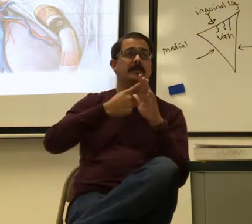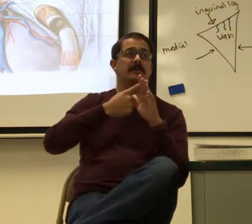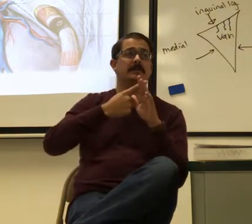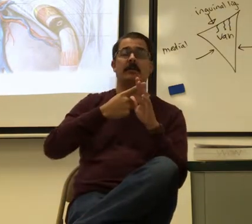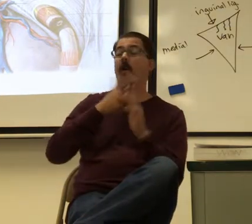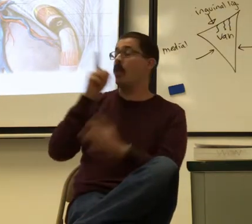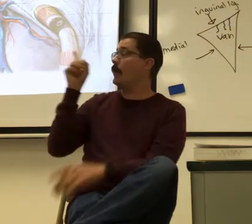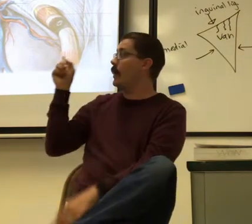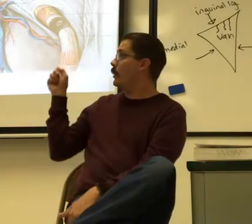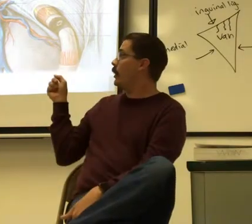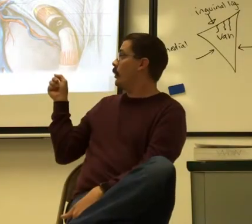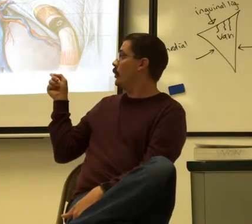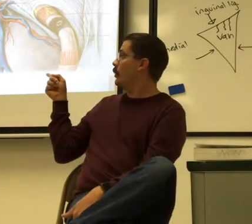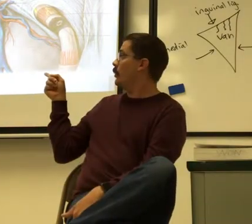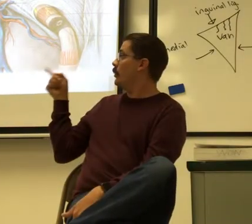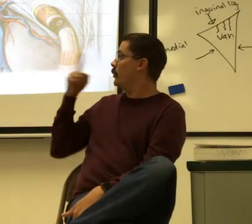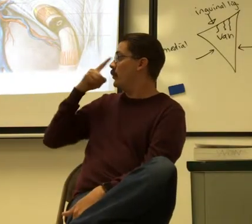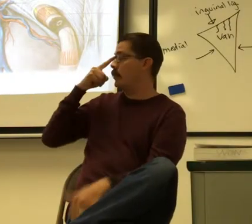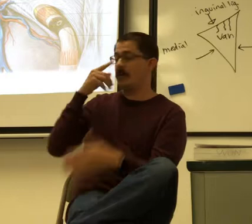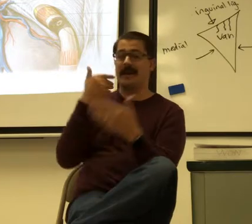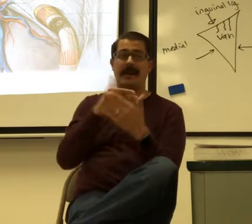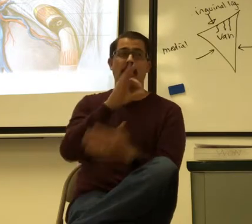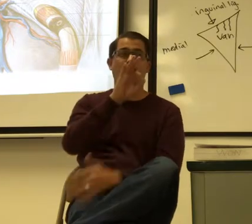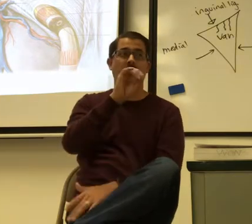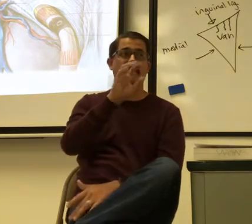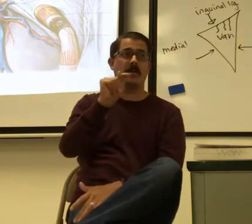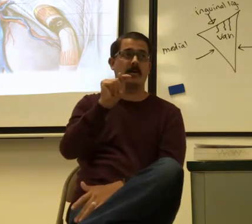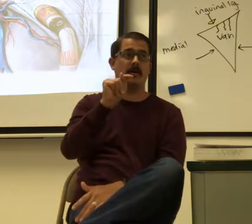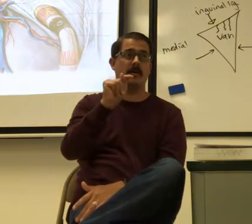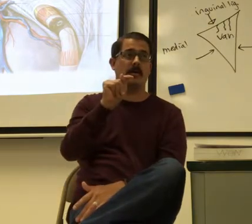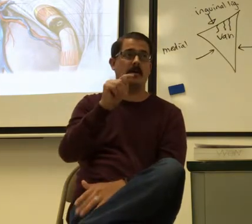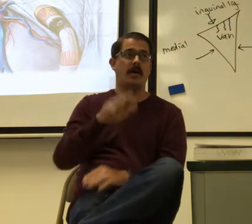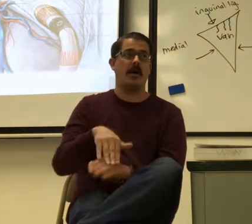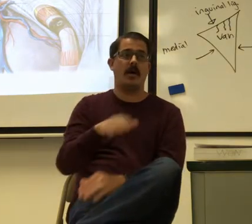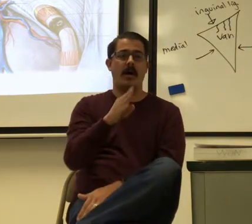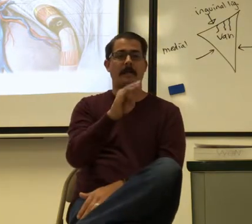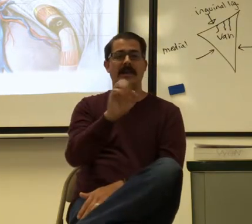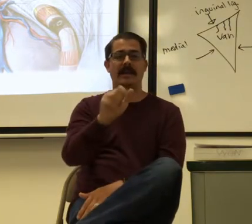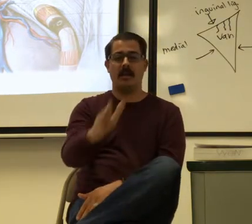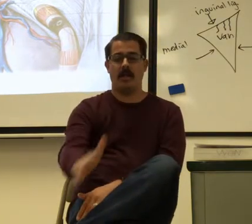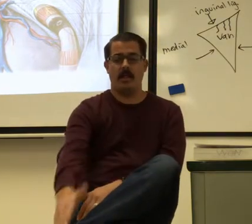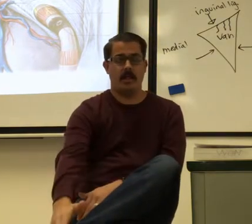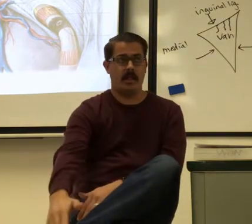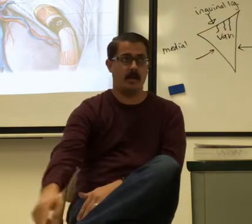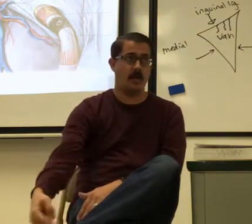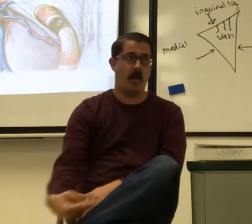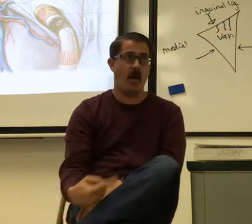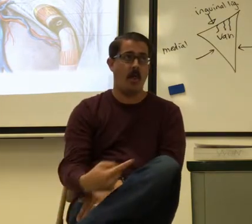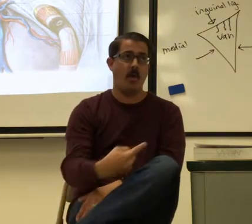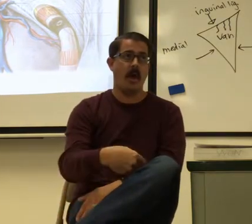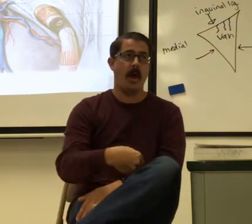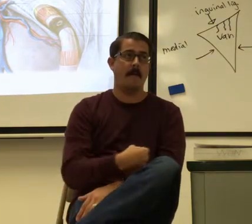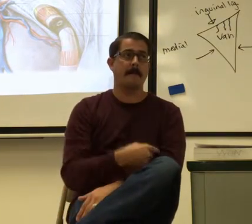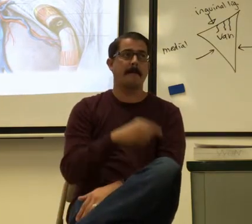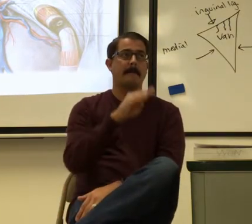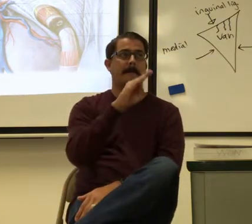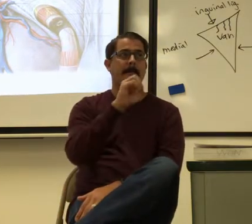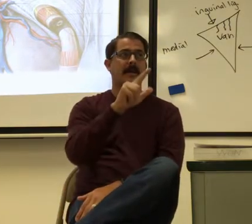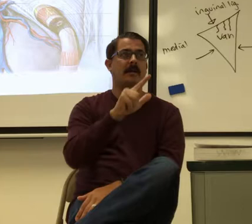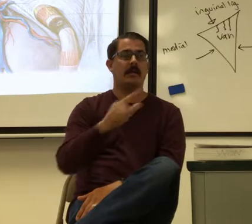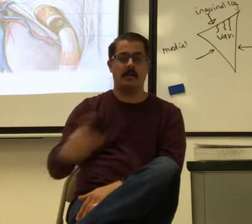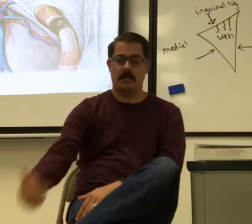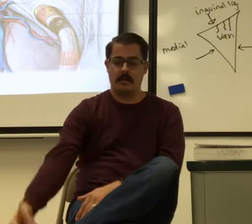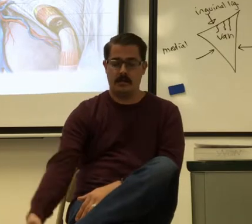here by the foot on the medial aspect. And it runs all the way up, the medial aspect of the lower